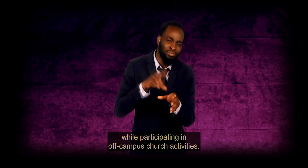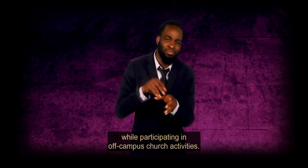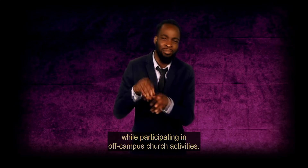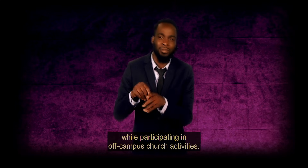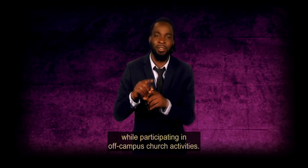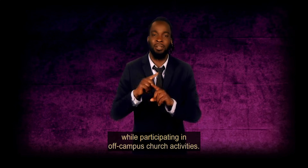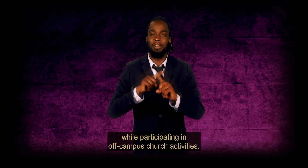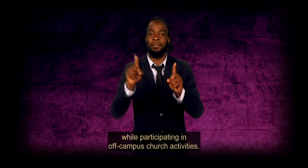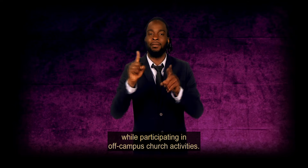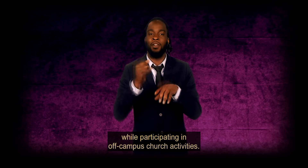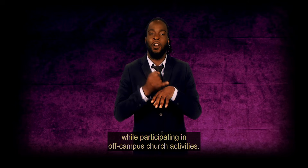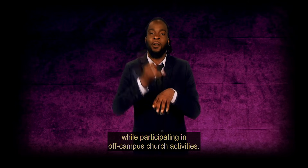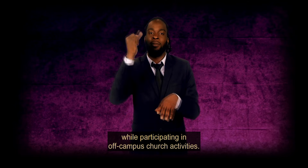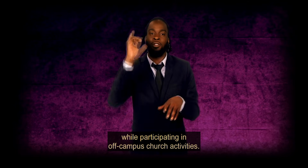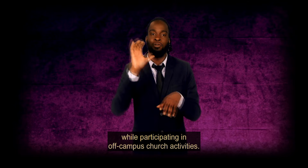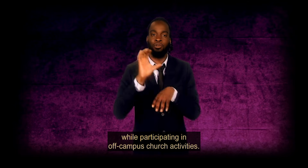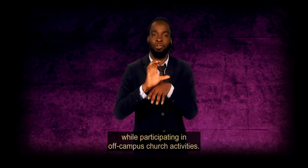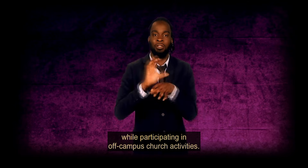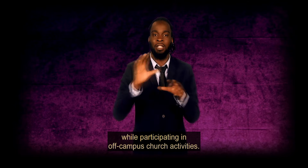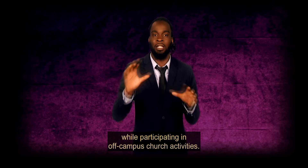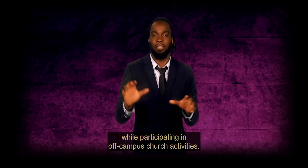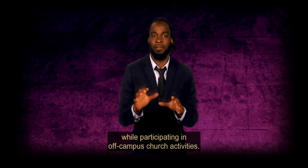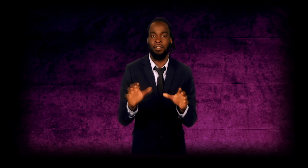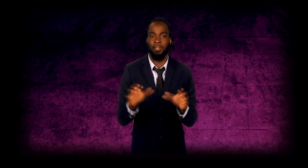while participating in off-campus church activities.